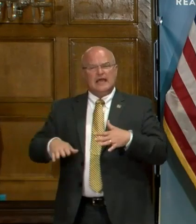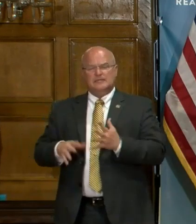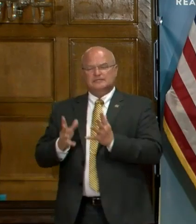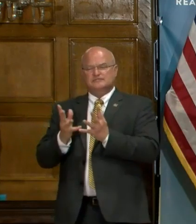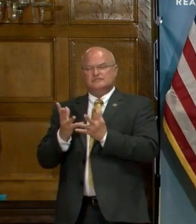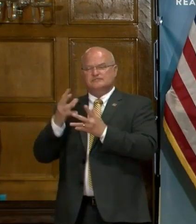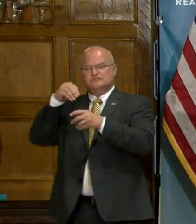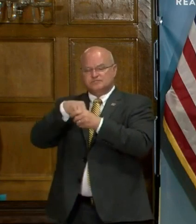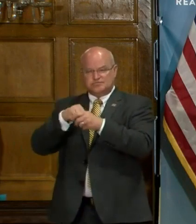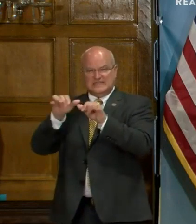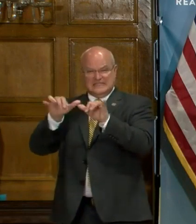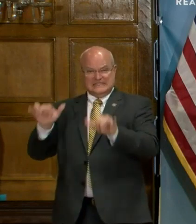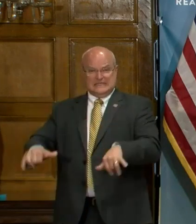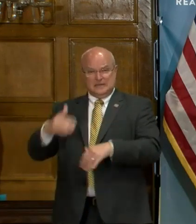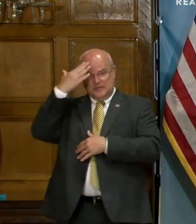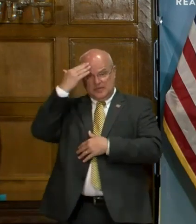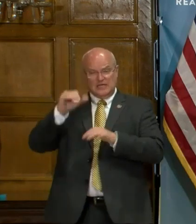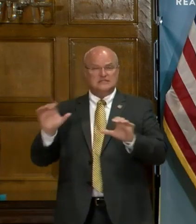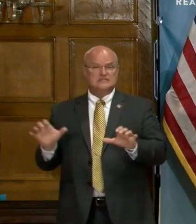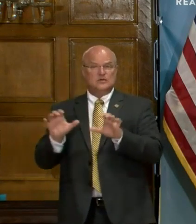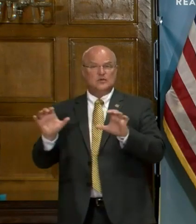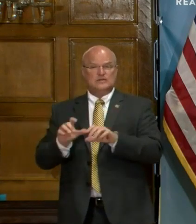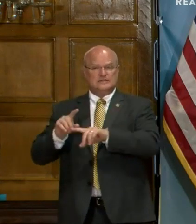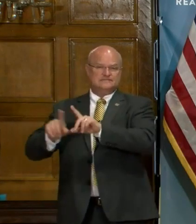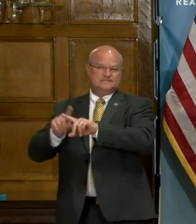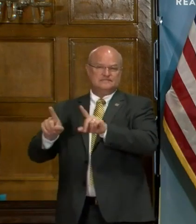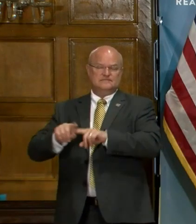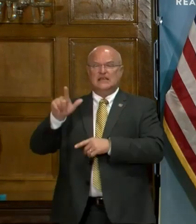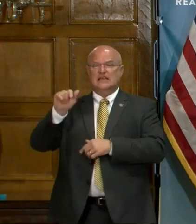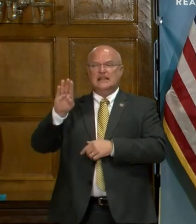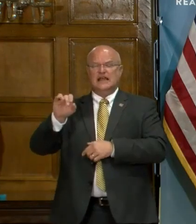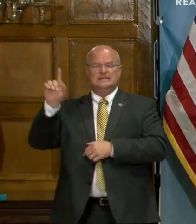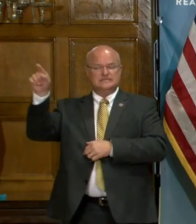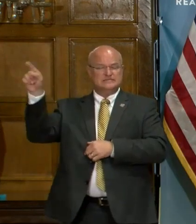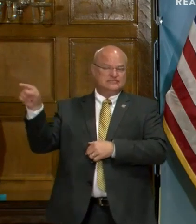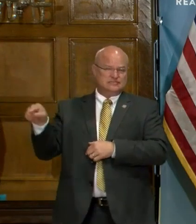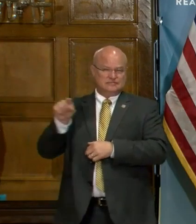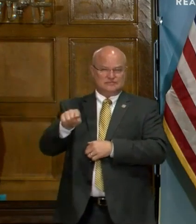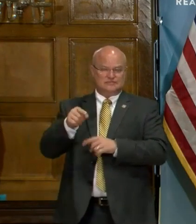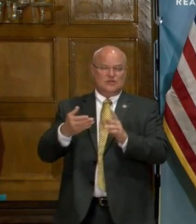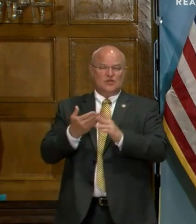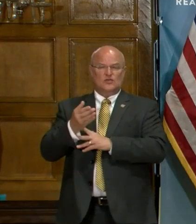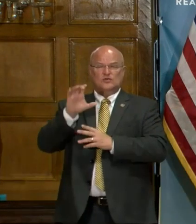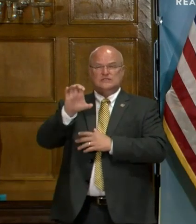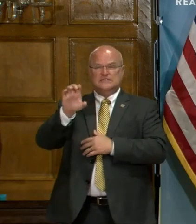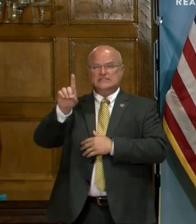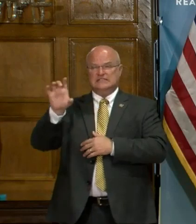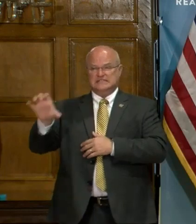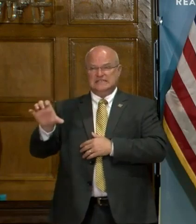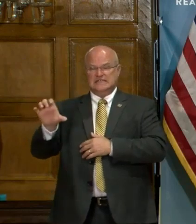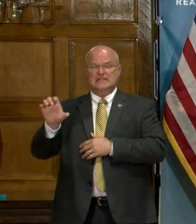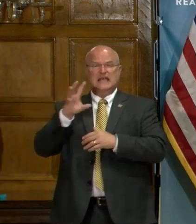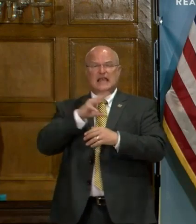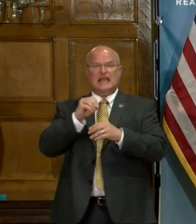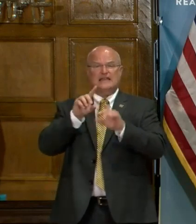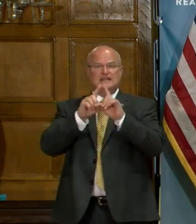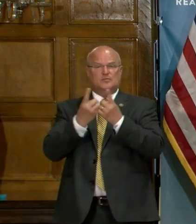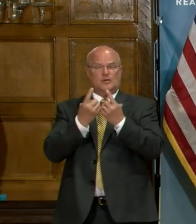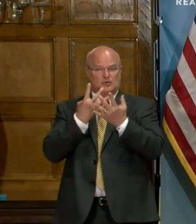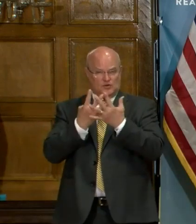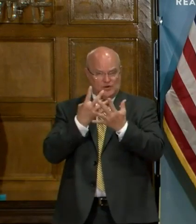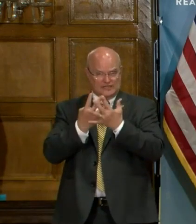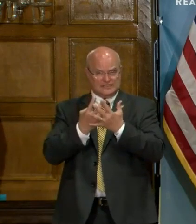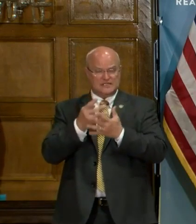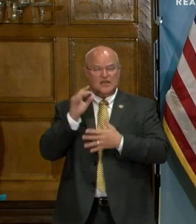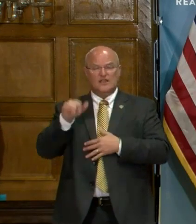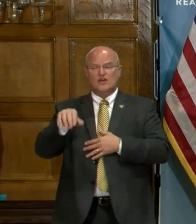yet entered into our system because they were done at various labs through the testing efforts of the CDC and the Bureau of Corrections. So